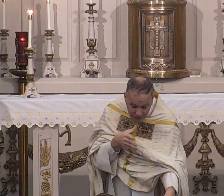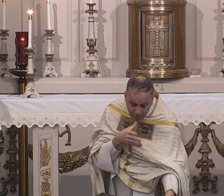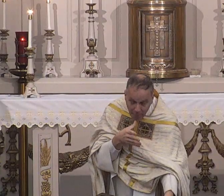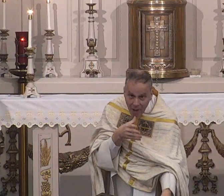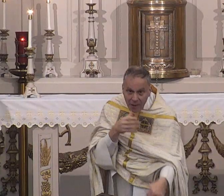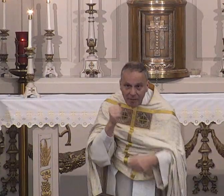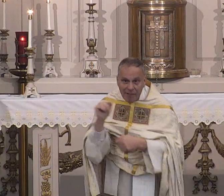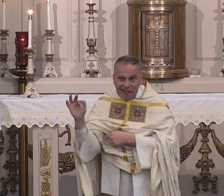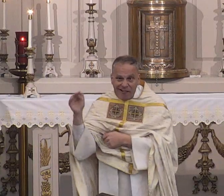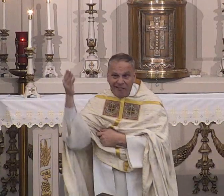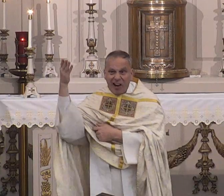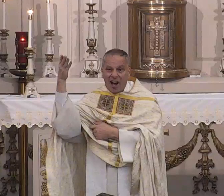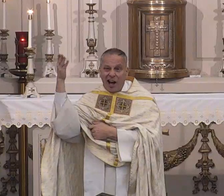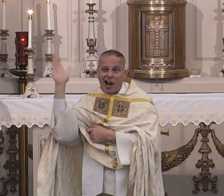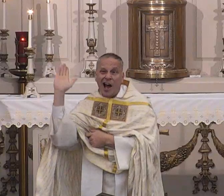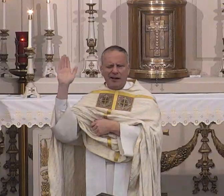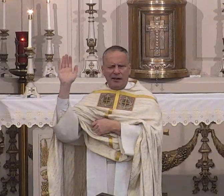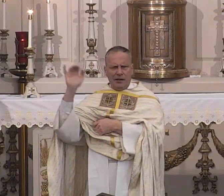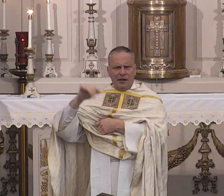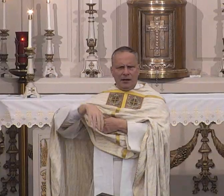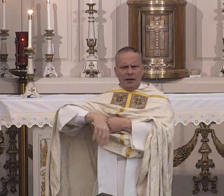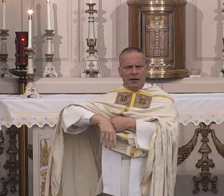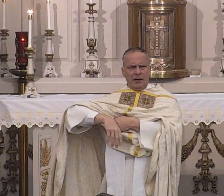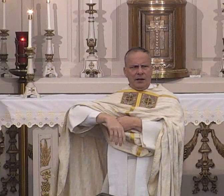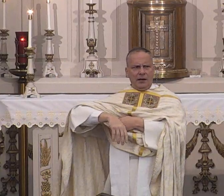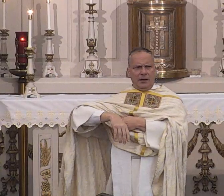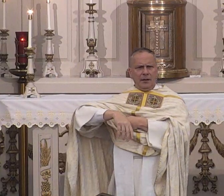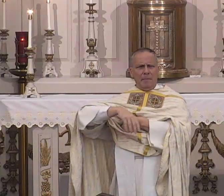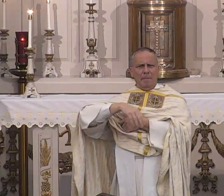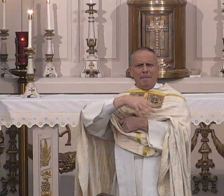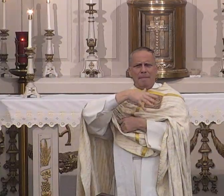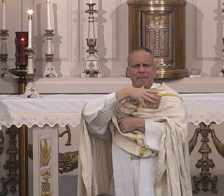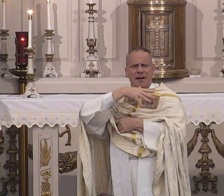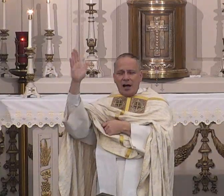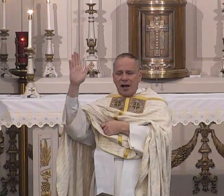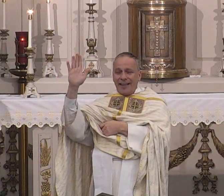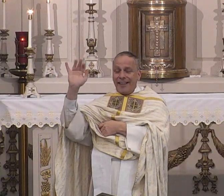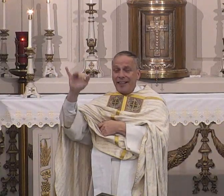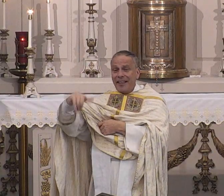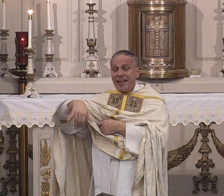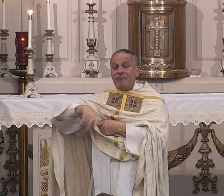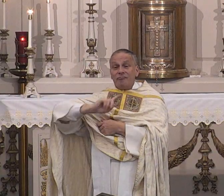So, Mary has the title the Mother of God.